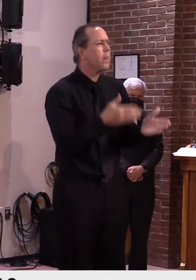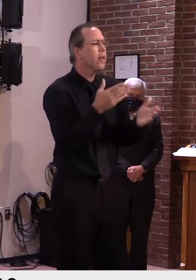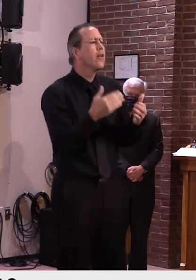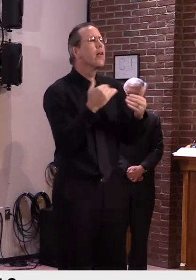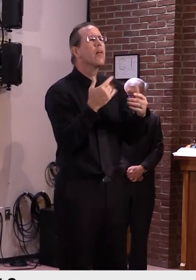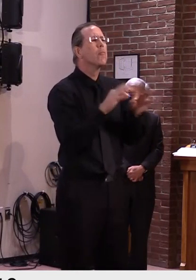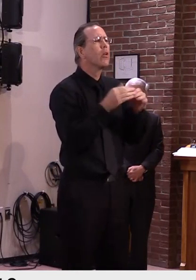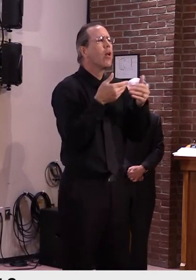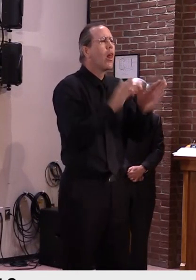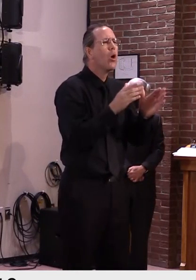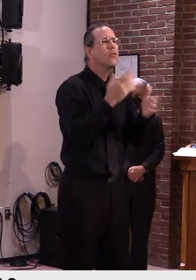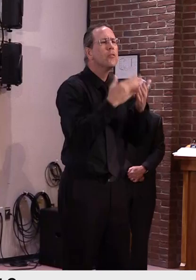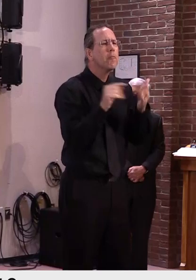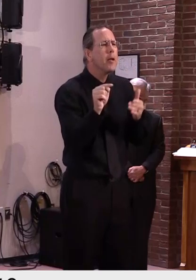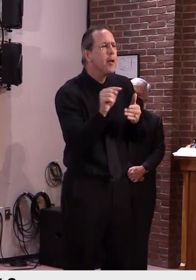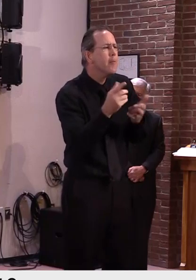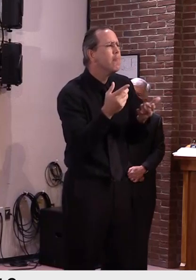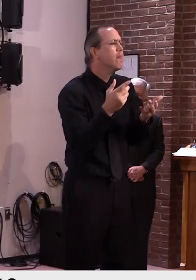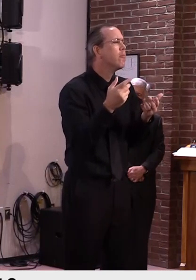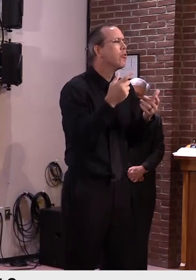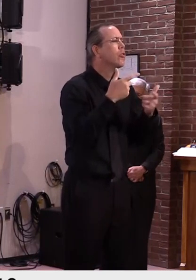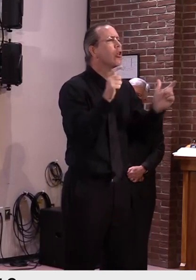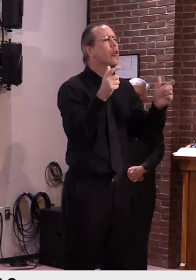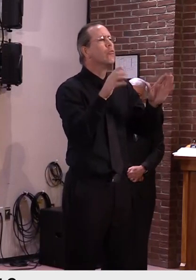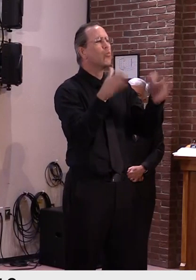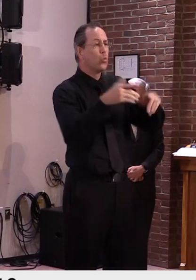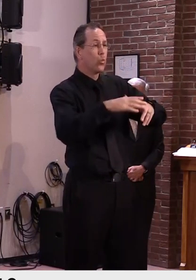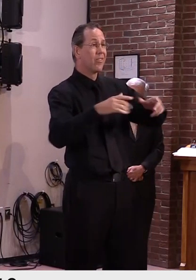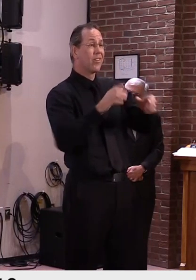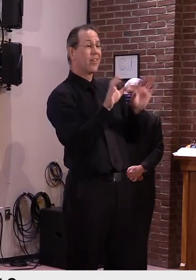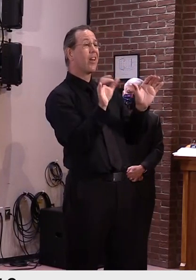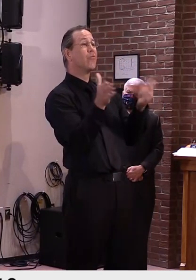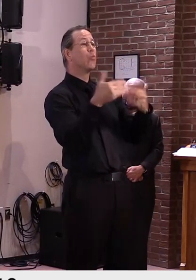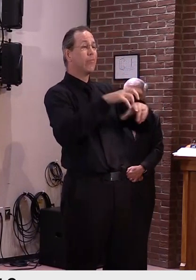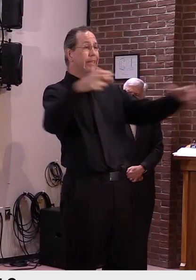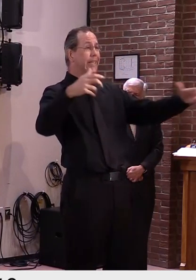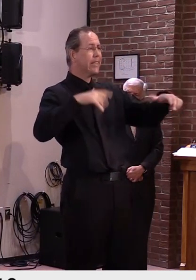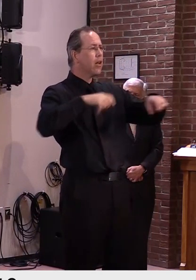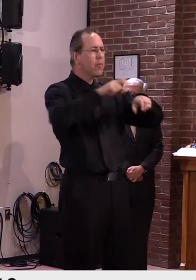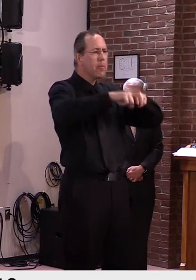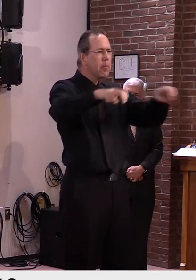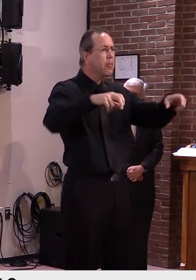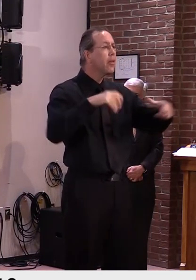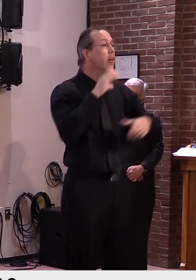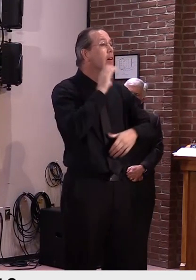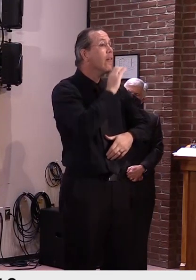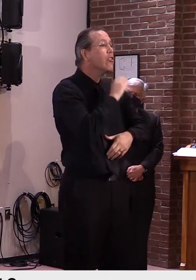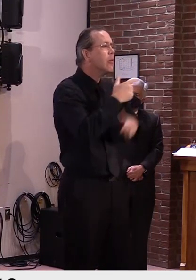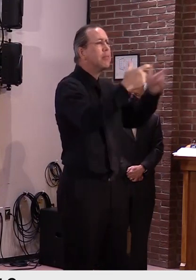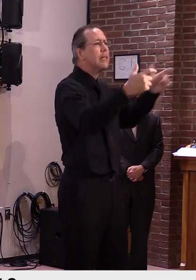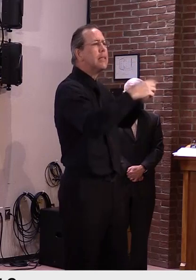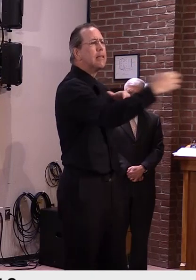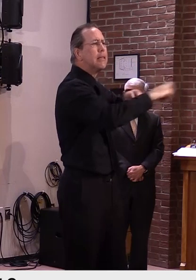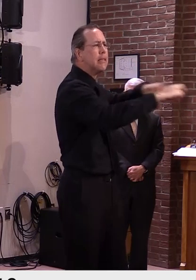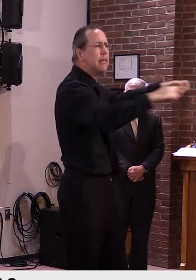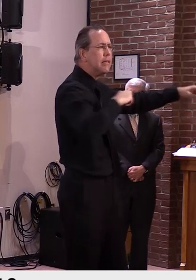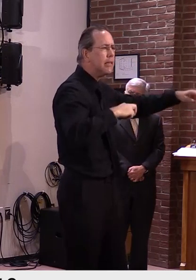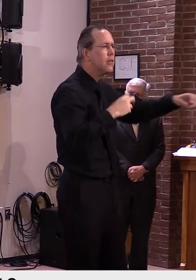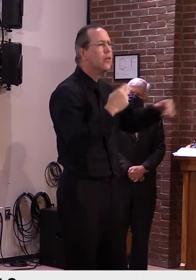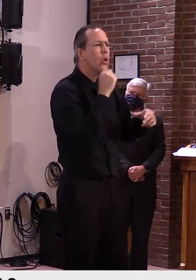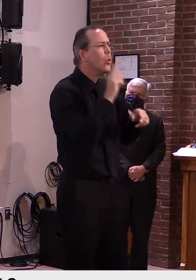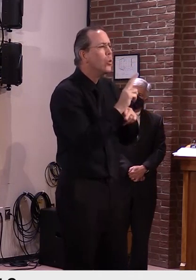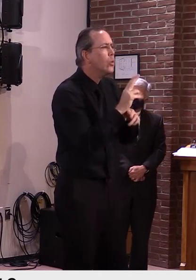and cafeterias. Under step two, these communal spaces were not allowed to be utilized for their normal purposes. Under